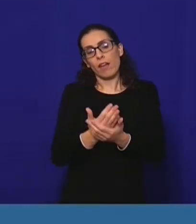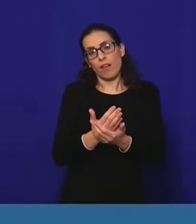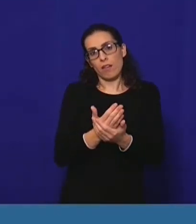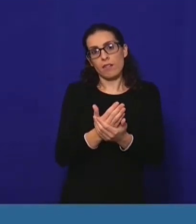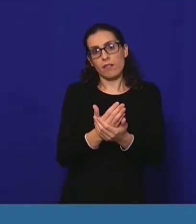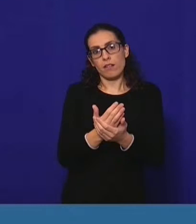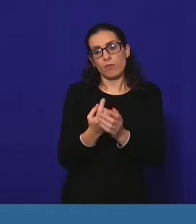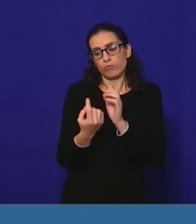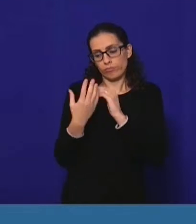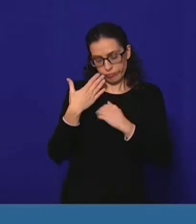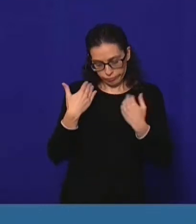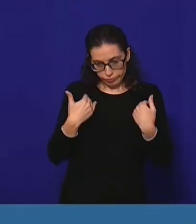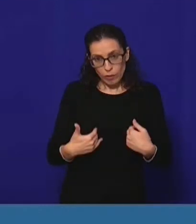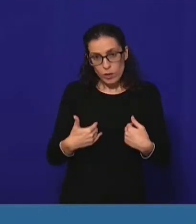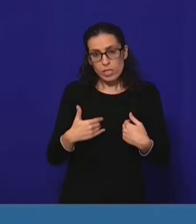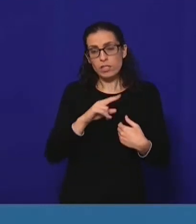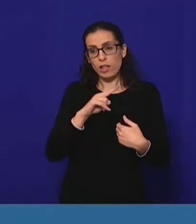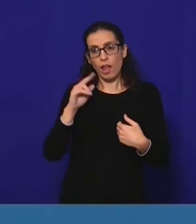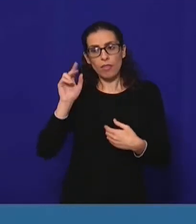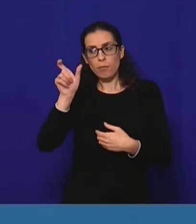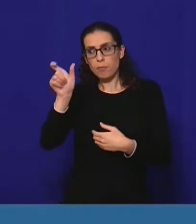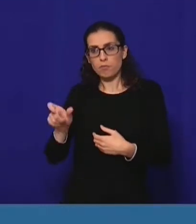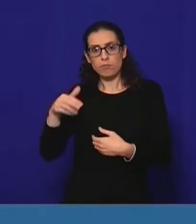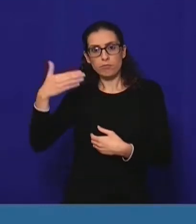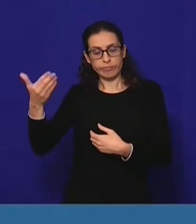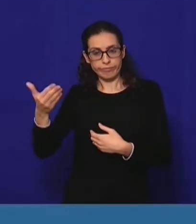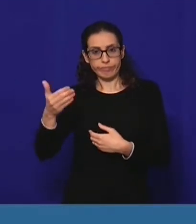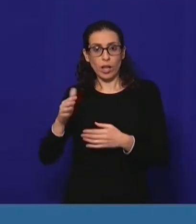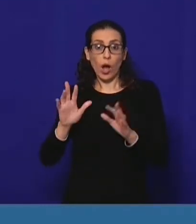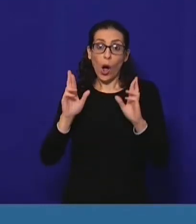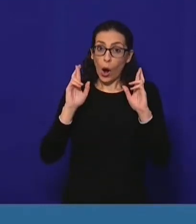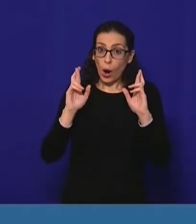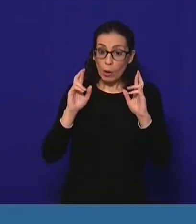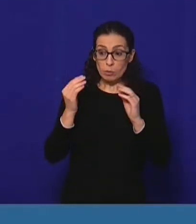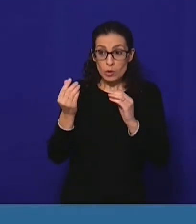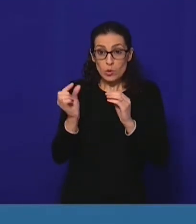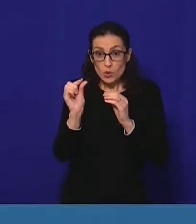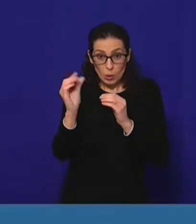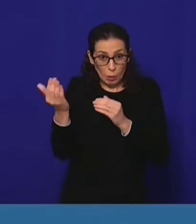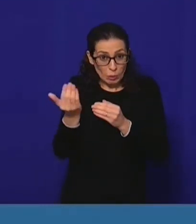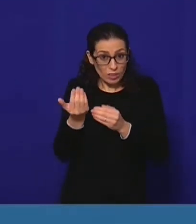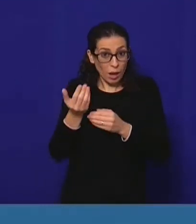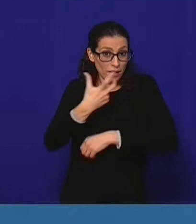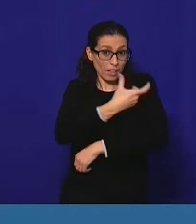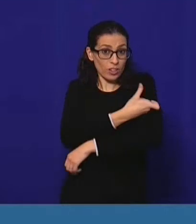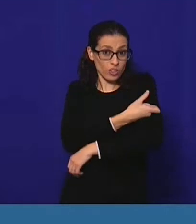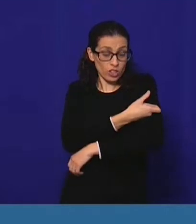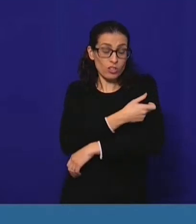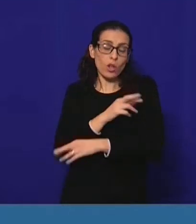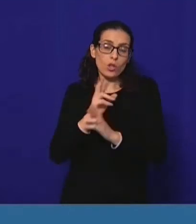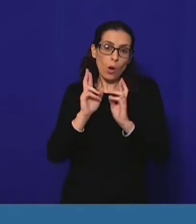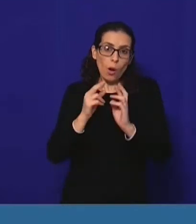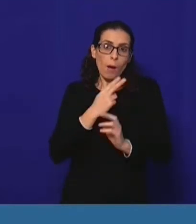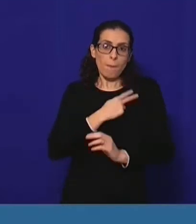of ourselves. We are soon nearing the vaccination program, so Malta will be starting vaccination